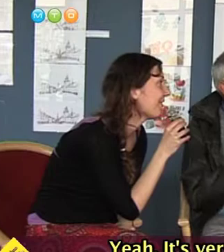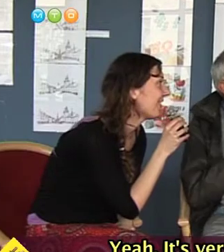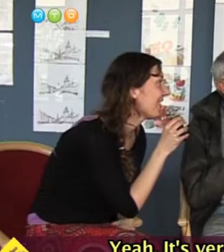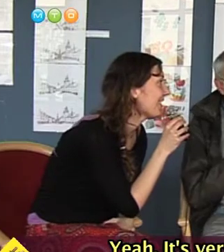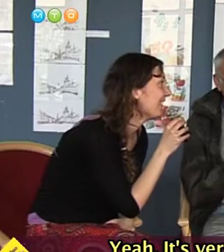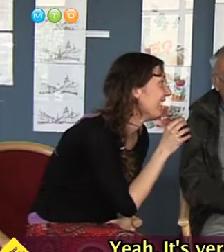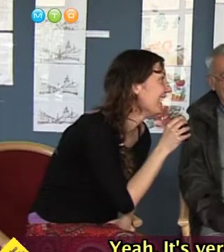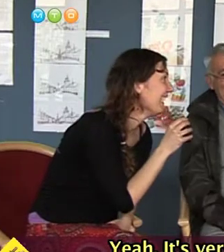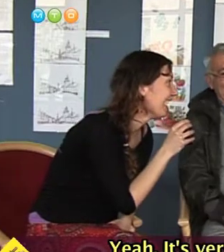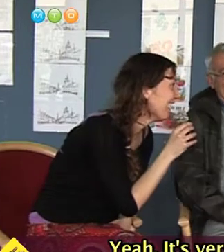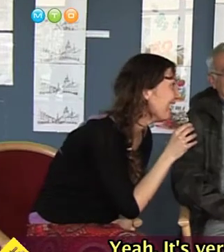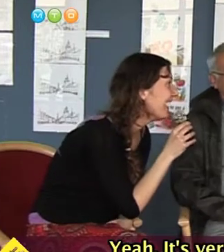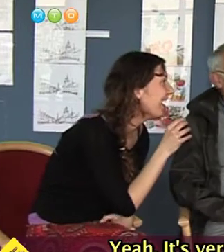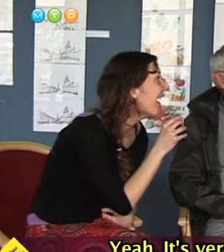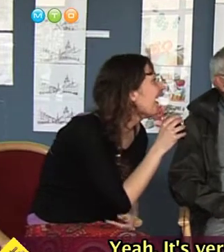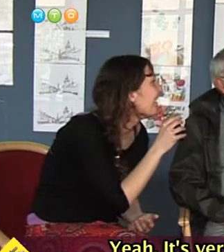Very touching.